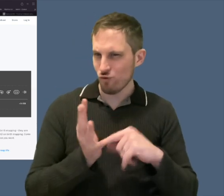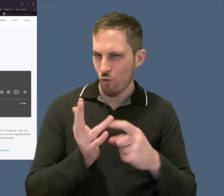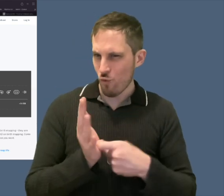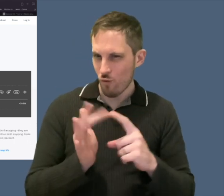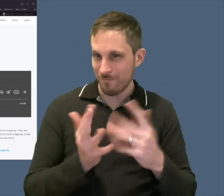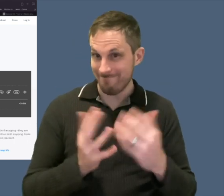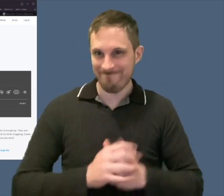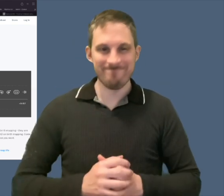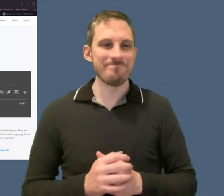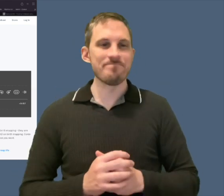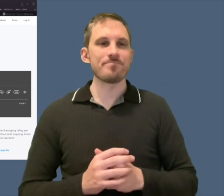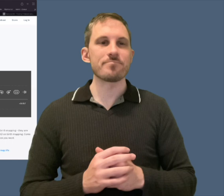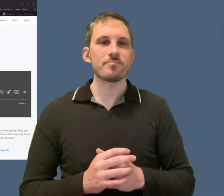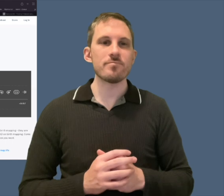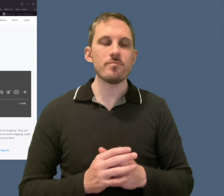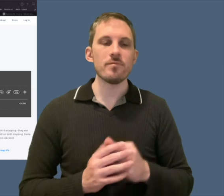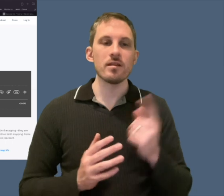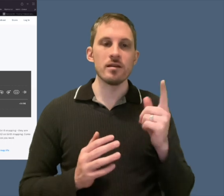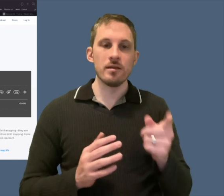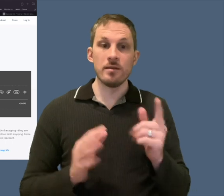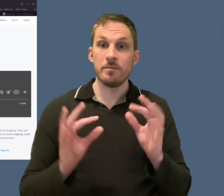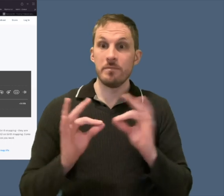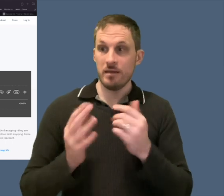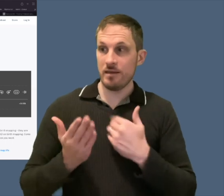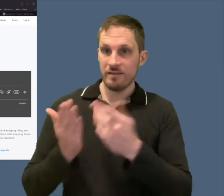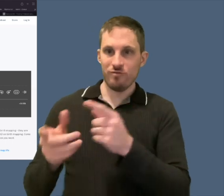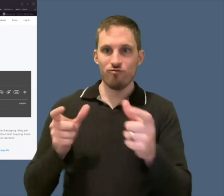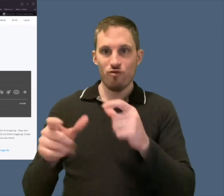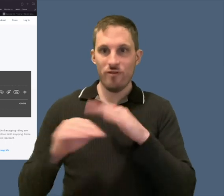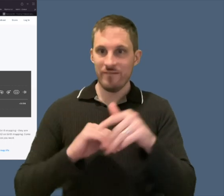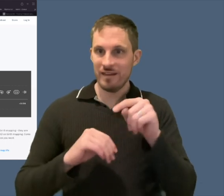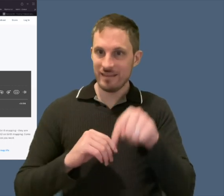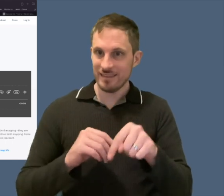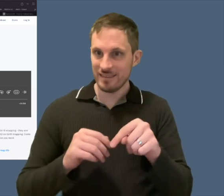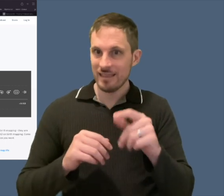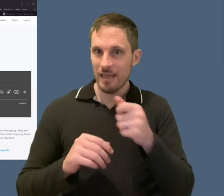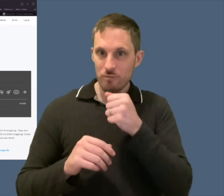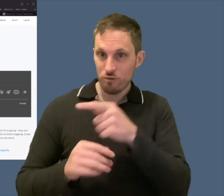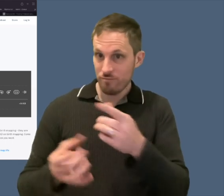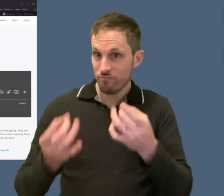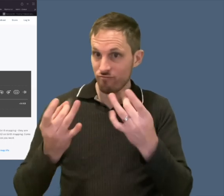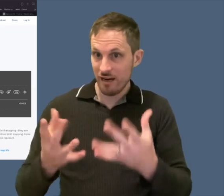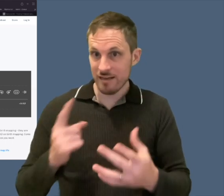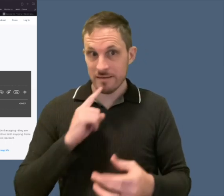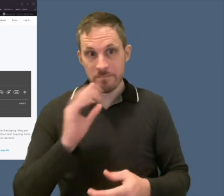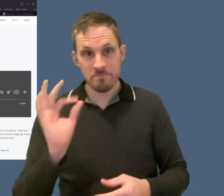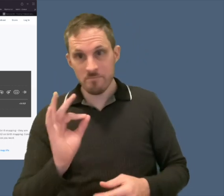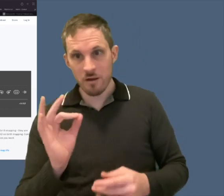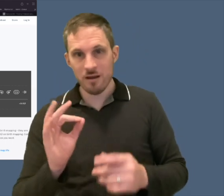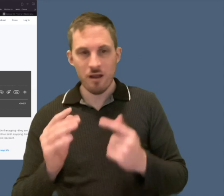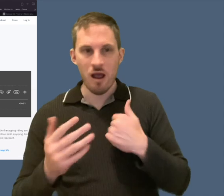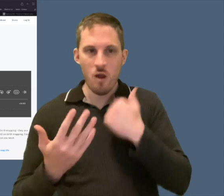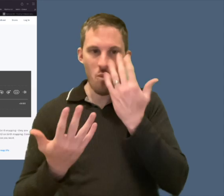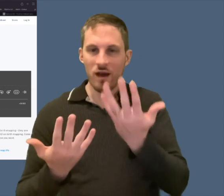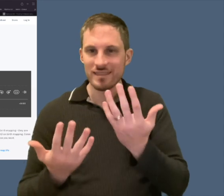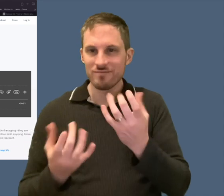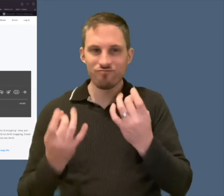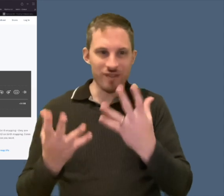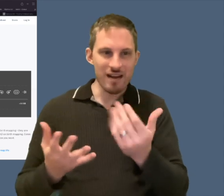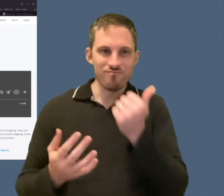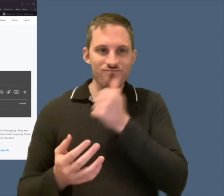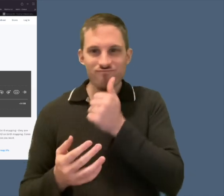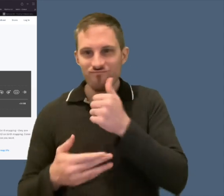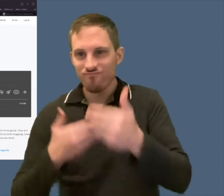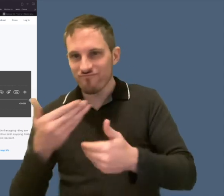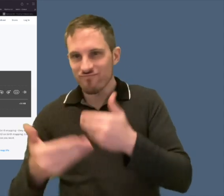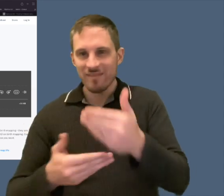you control over this episode, haven't I? Are you prepared? No, but this is what I do. I wing it. I'm so good at winging